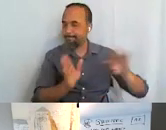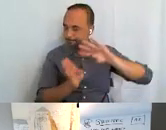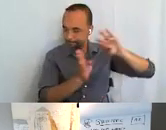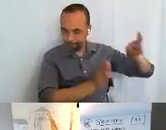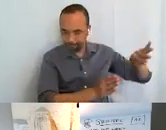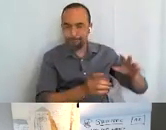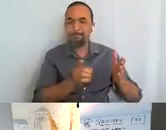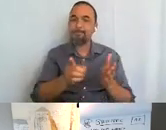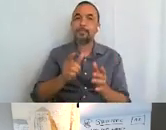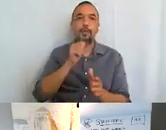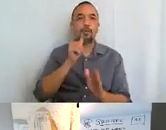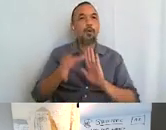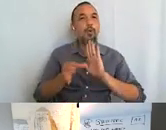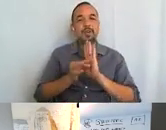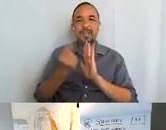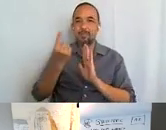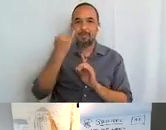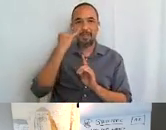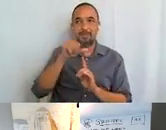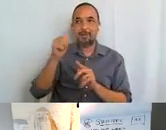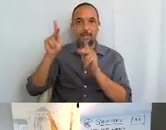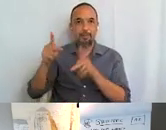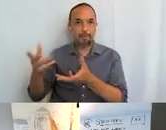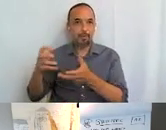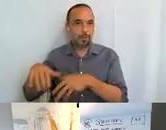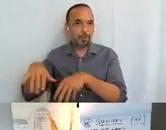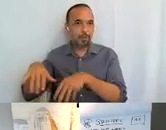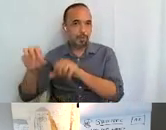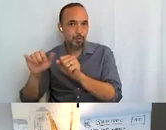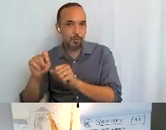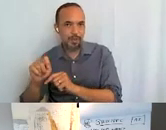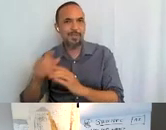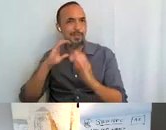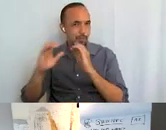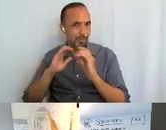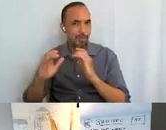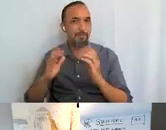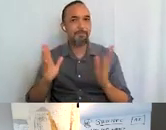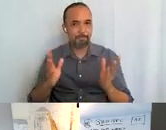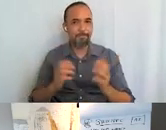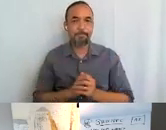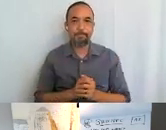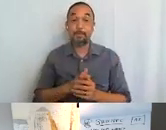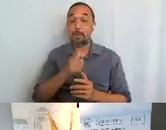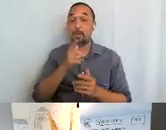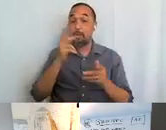want to claim something that other people might be doing. You want to work that out. Again, communication, okay? So who's uploading?